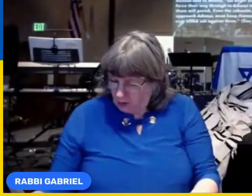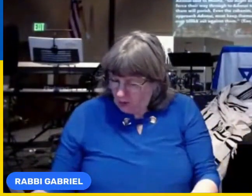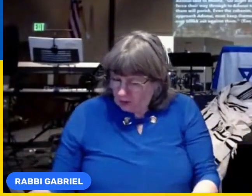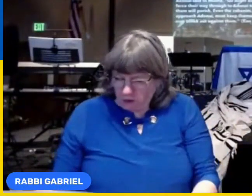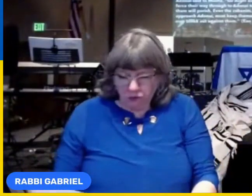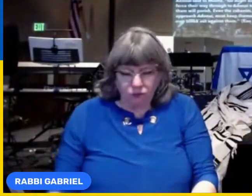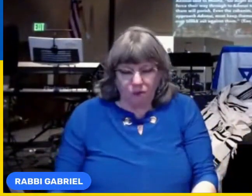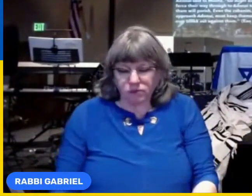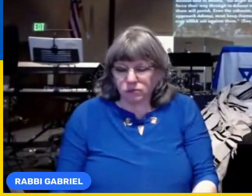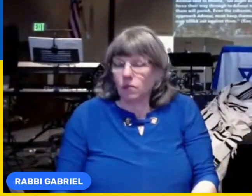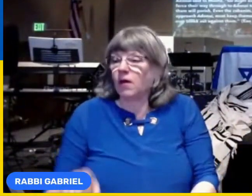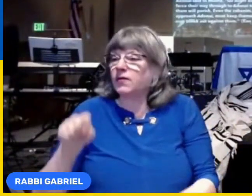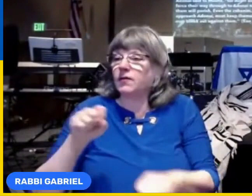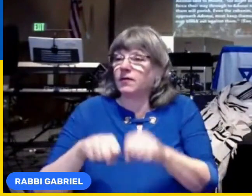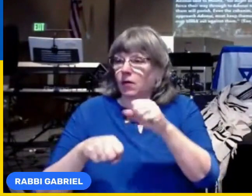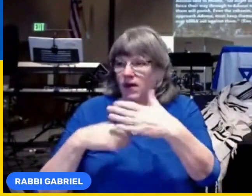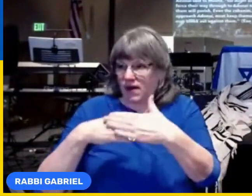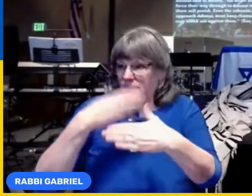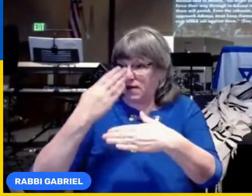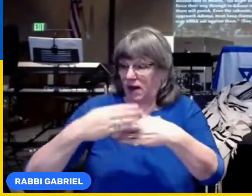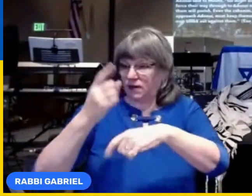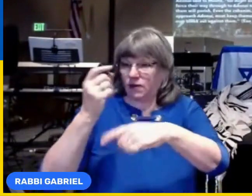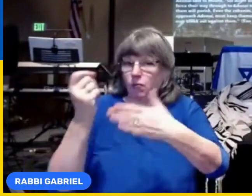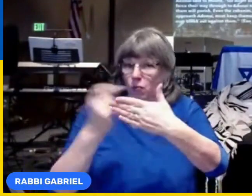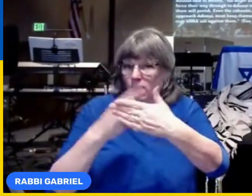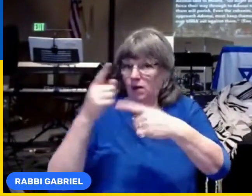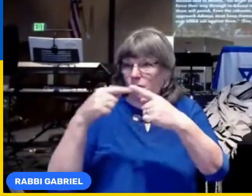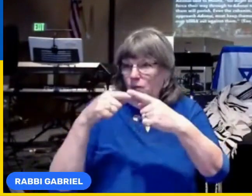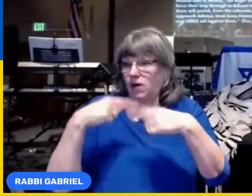So think about it next week